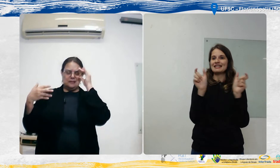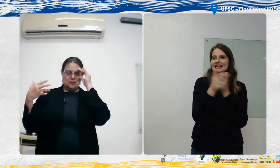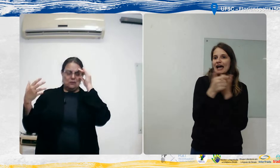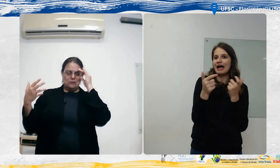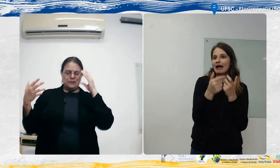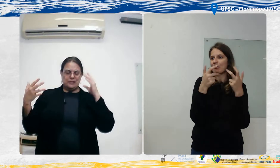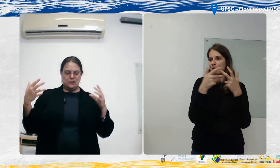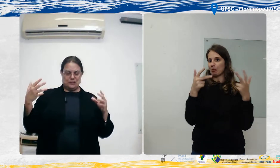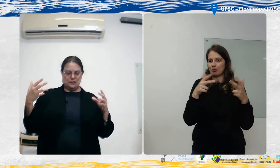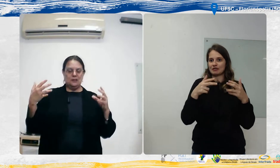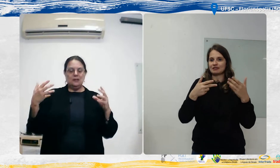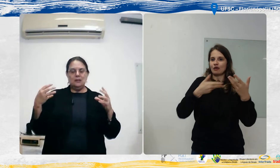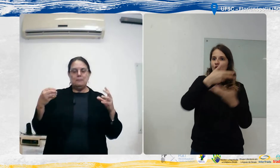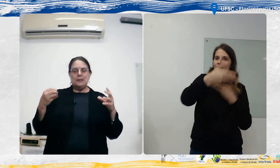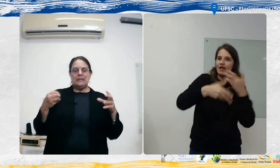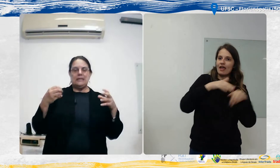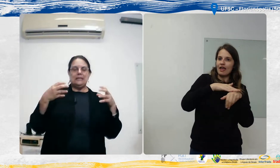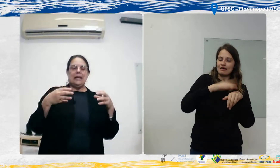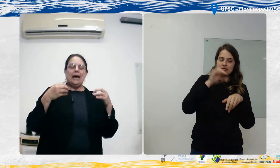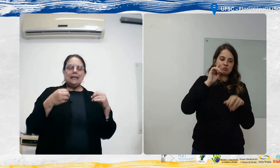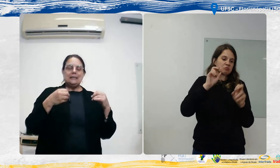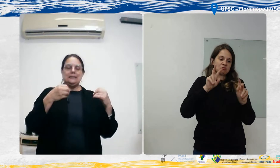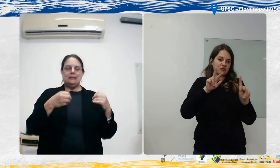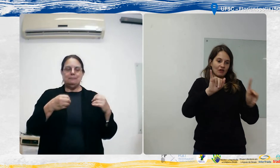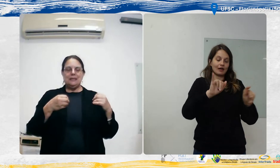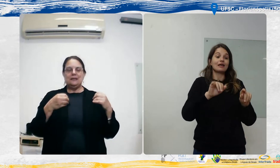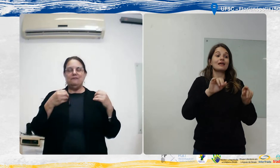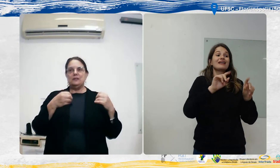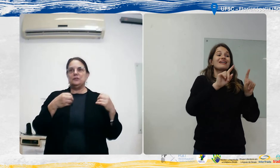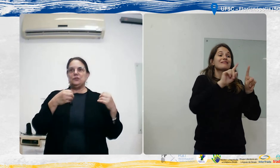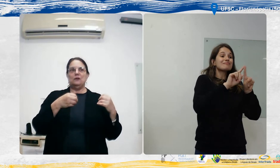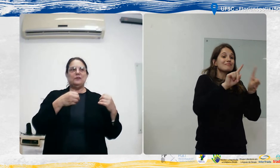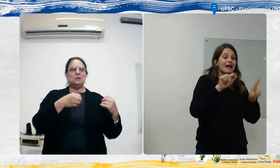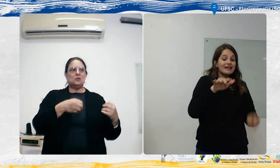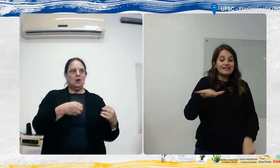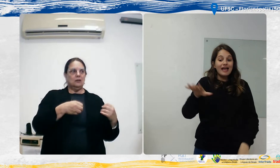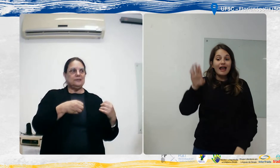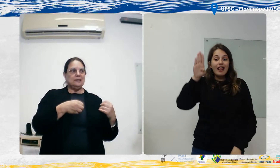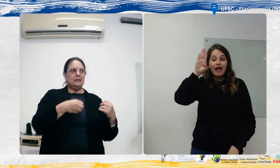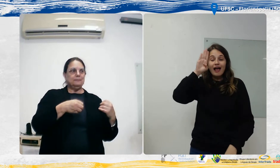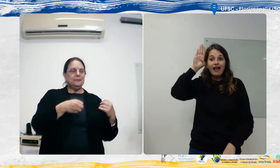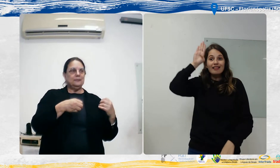in a conversation. But in an academic philosophical